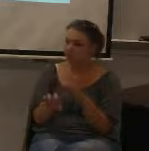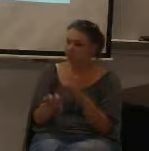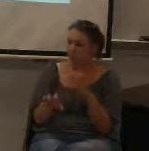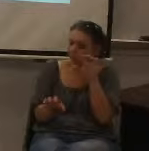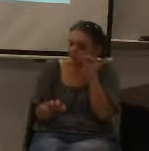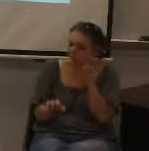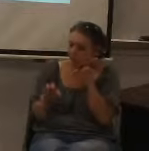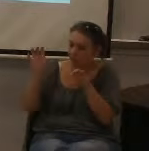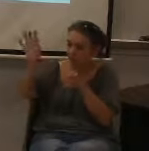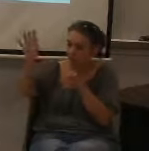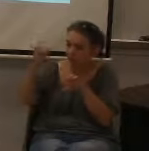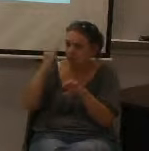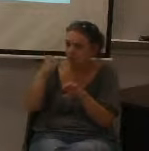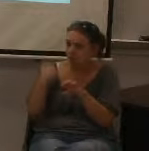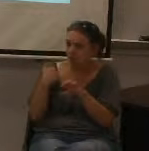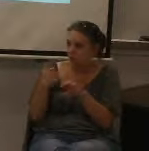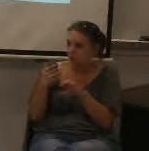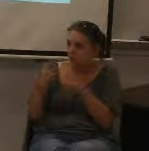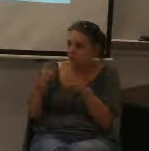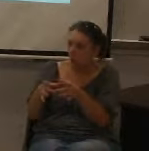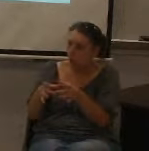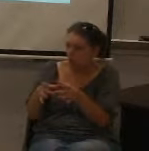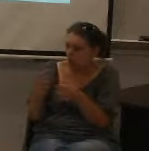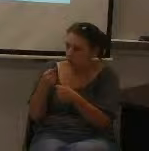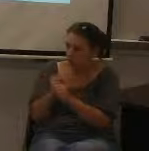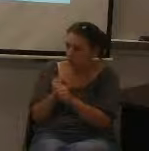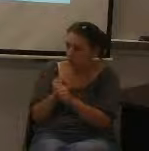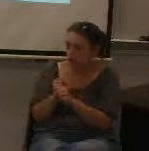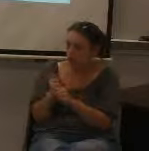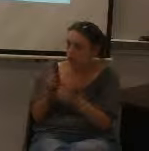if there's a hole punch, the gravity will take it down to the next level.